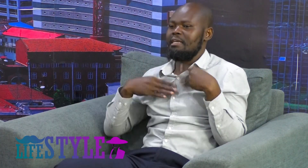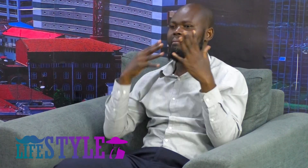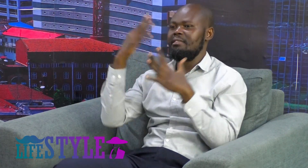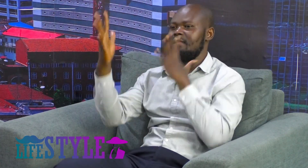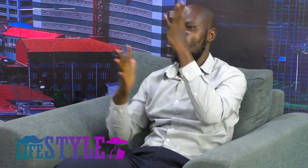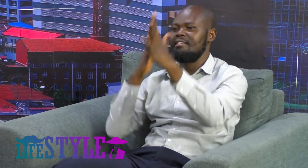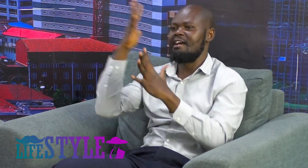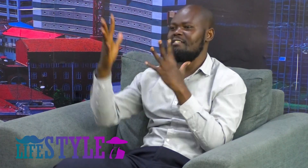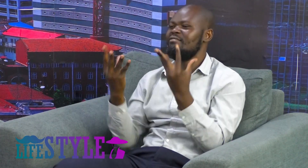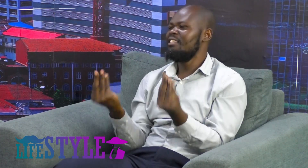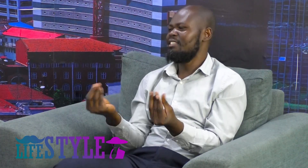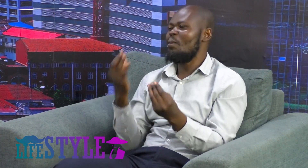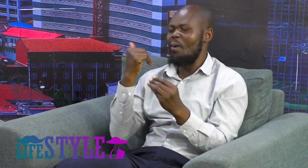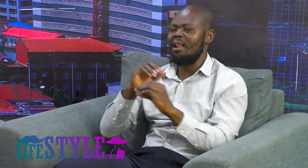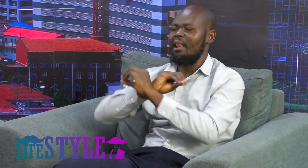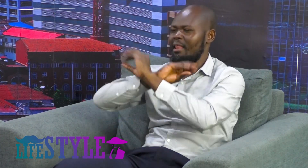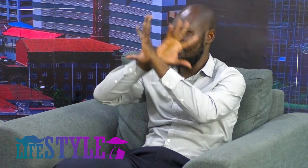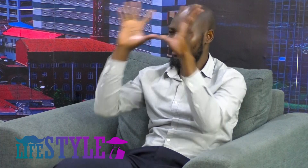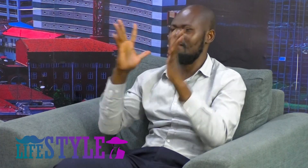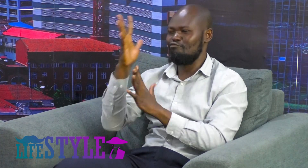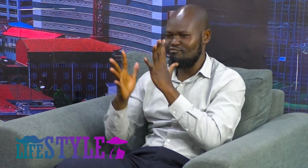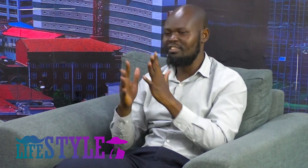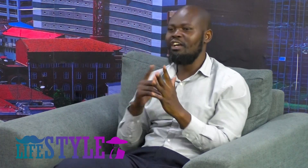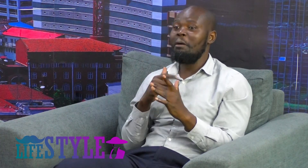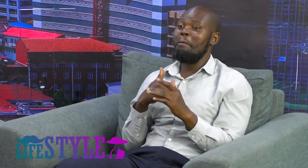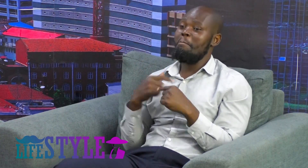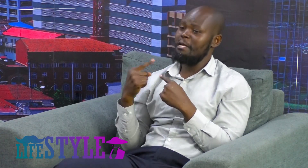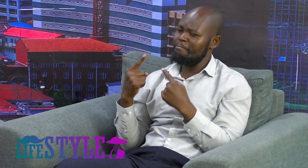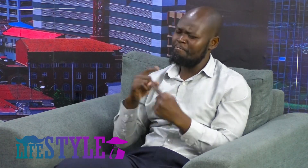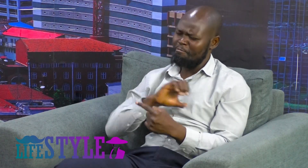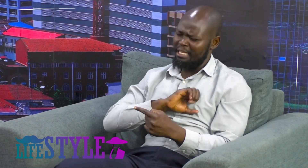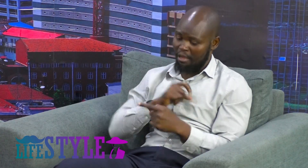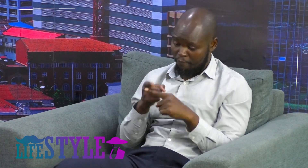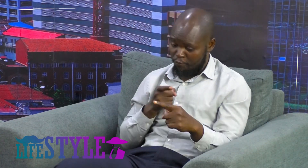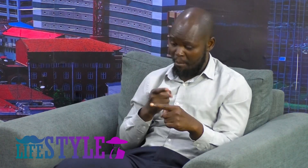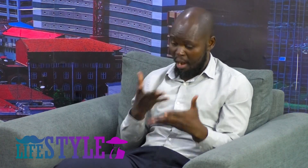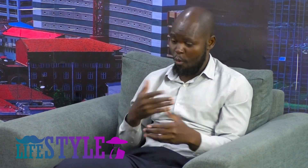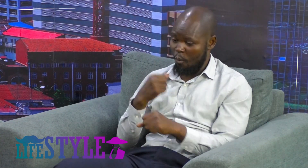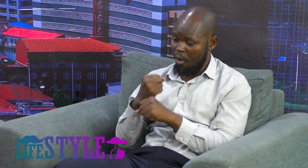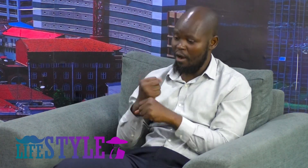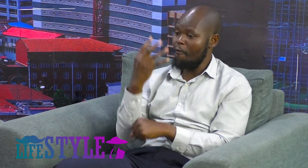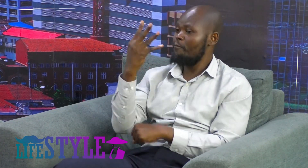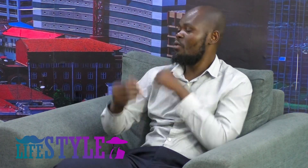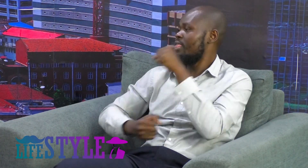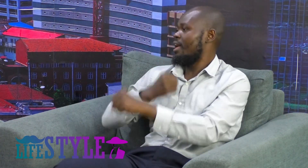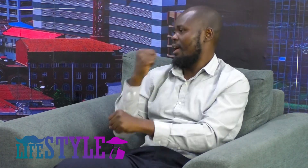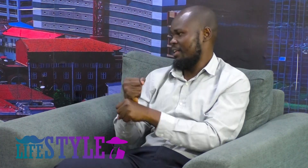getting more eloquent in my writing and kind of those things, and also I perfected my